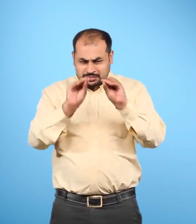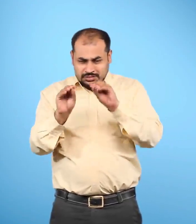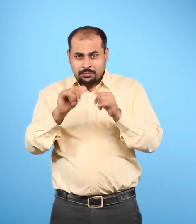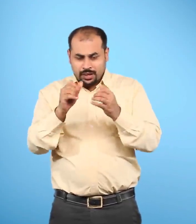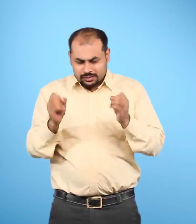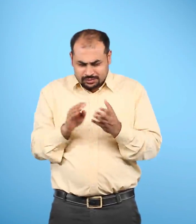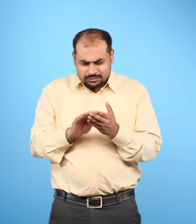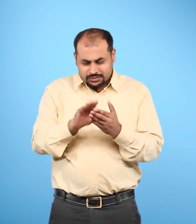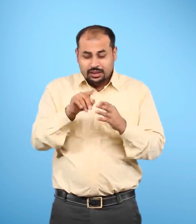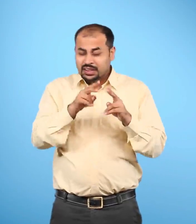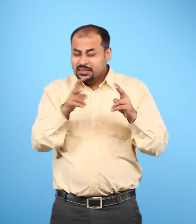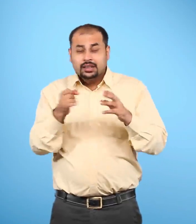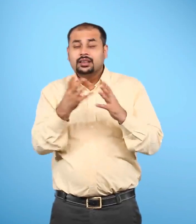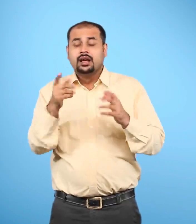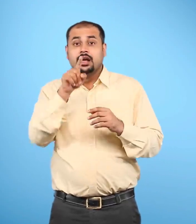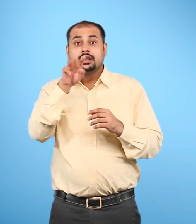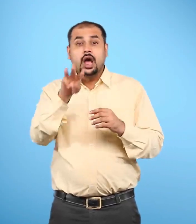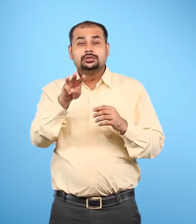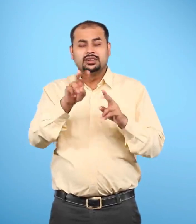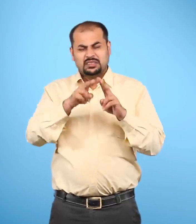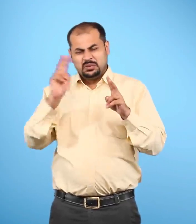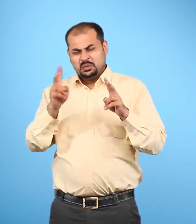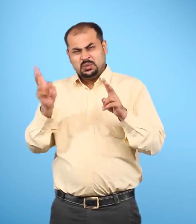There are more than 1,000 ways to do it.